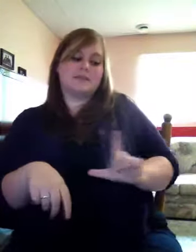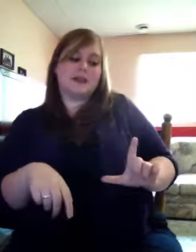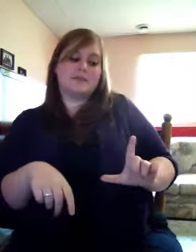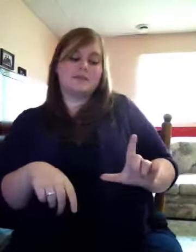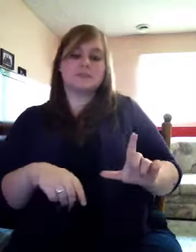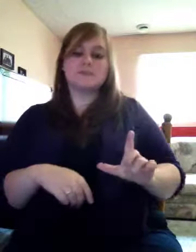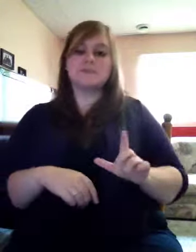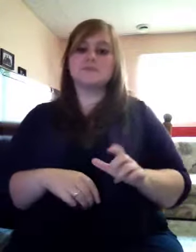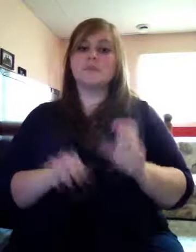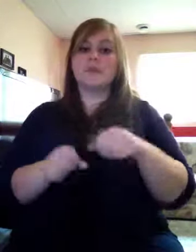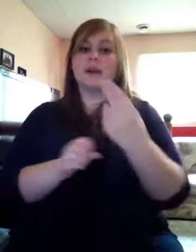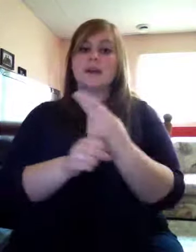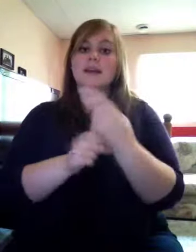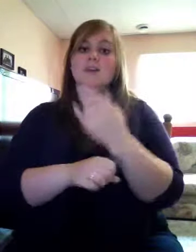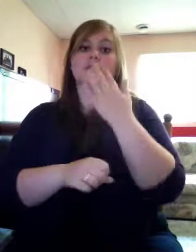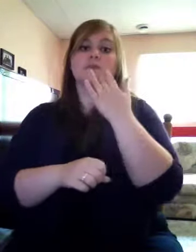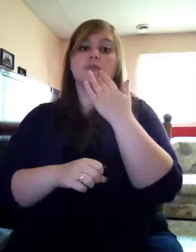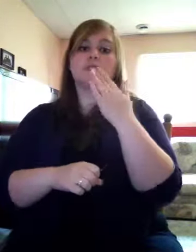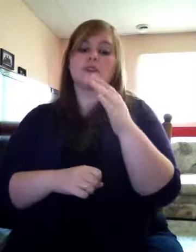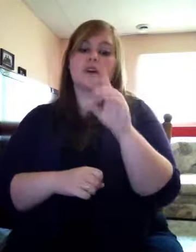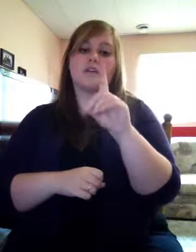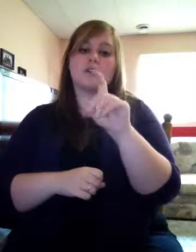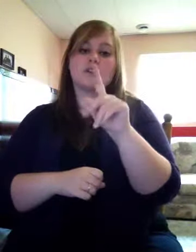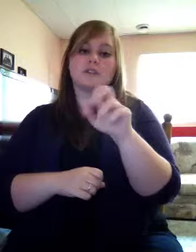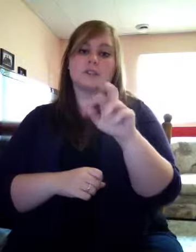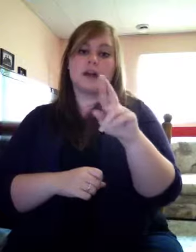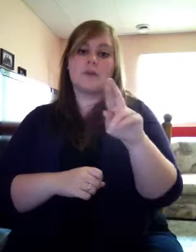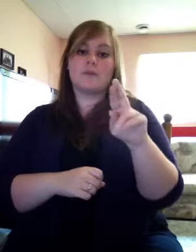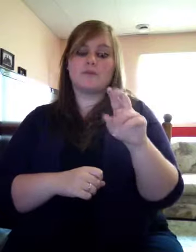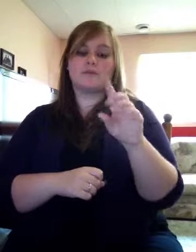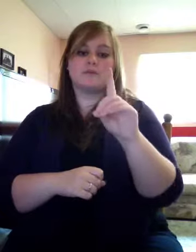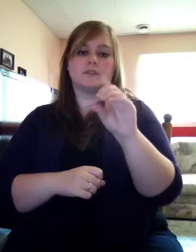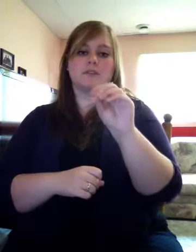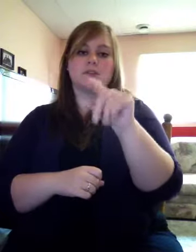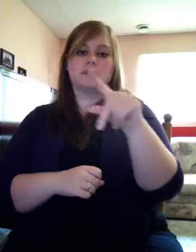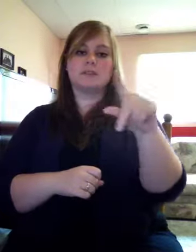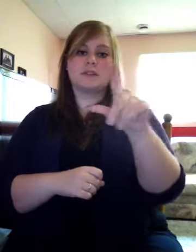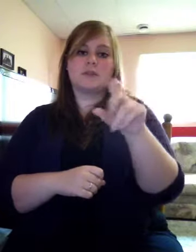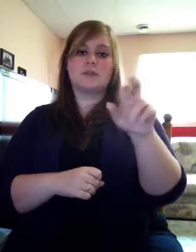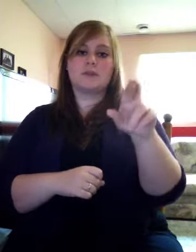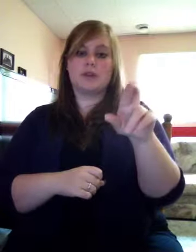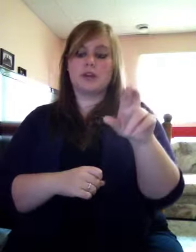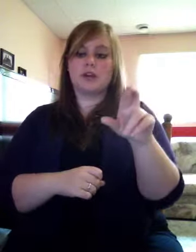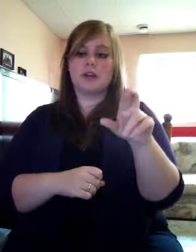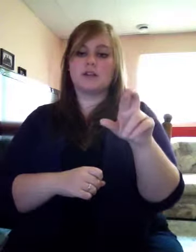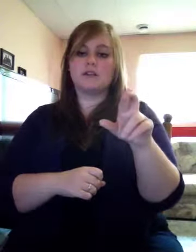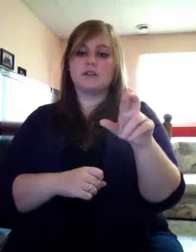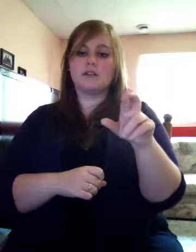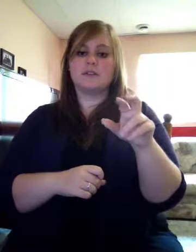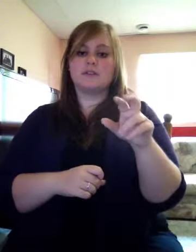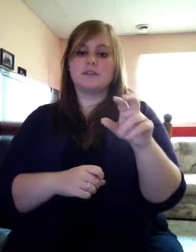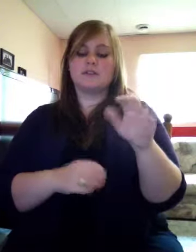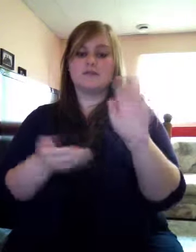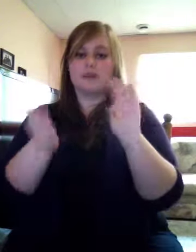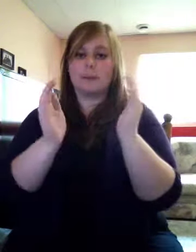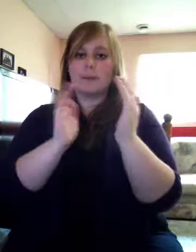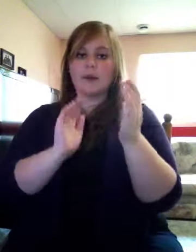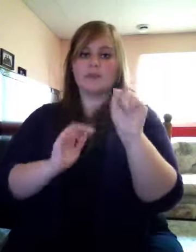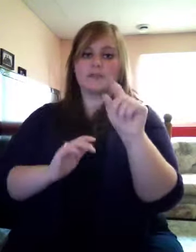color power Doppler to differentiate the vascular structures of the aorta and IVC versus the spine. This ultrasound image